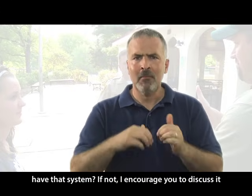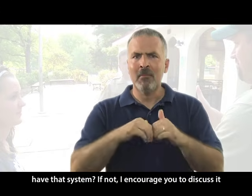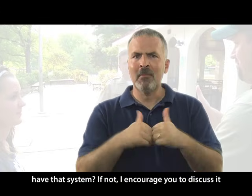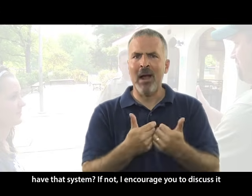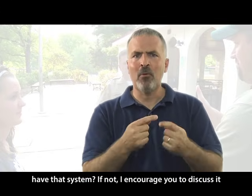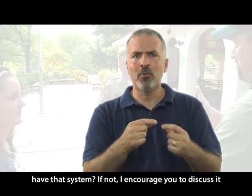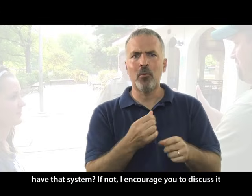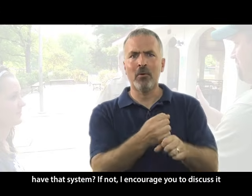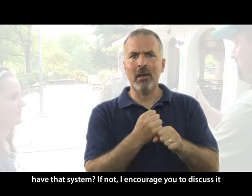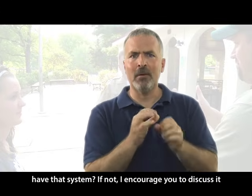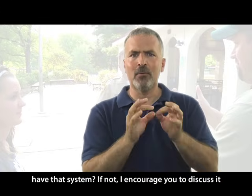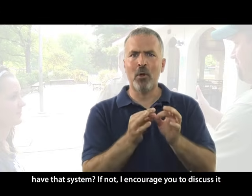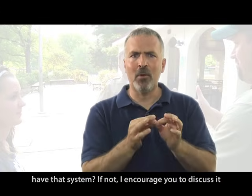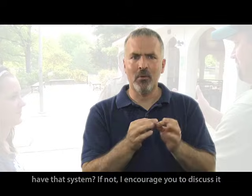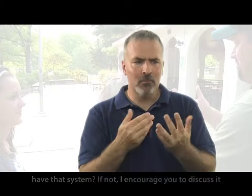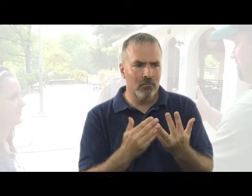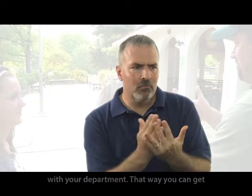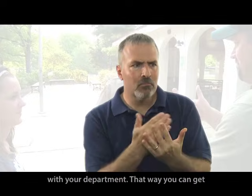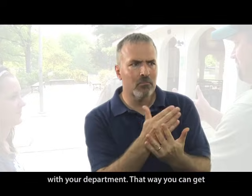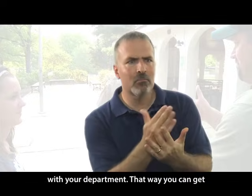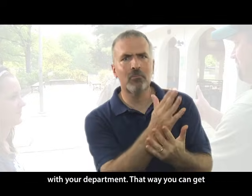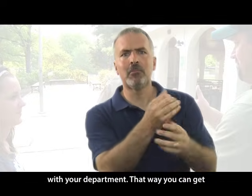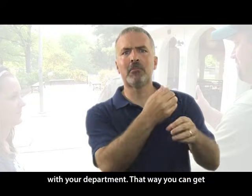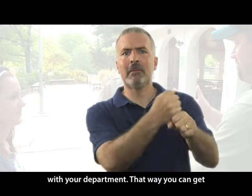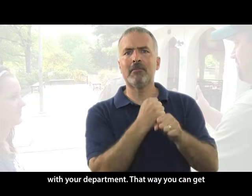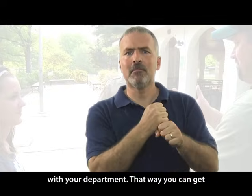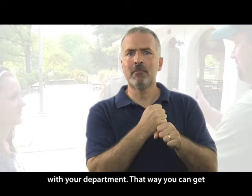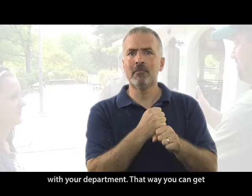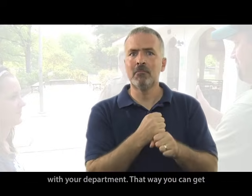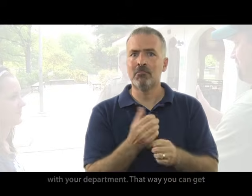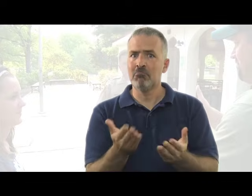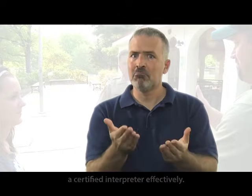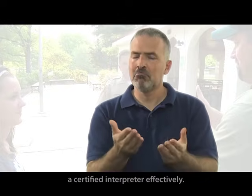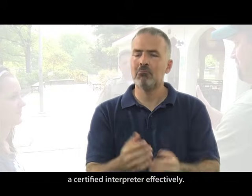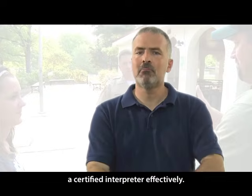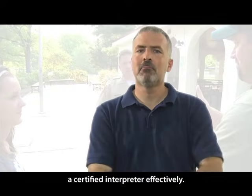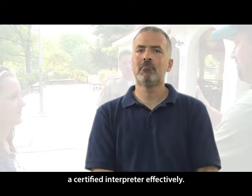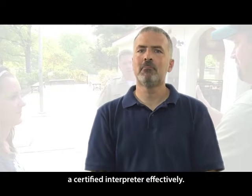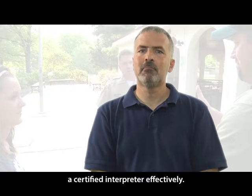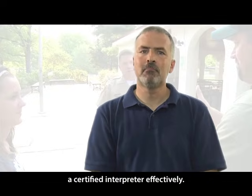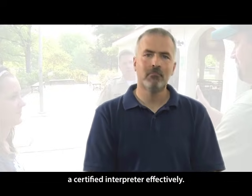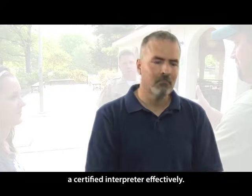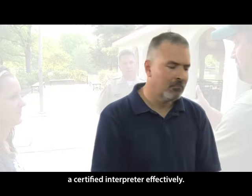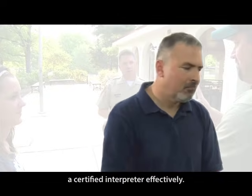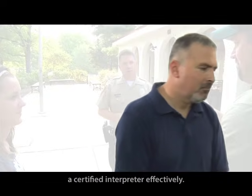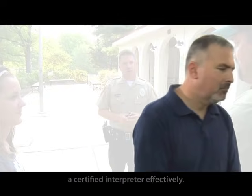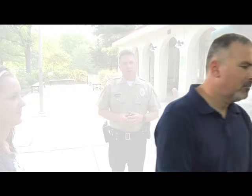I encourage you to discuss it with your department. That way, you can get a certified interpreter effectively.